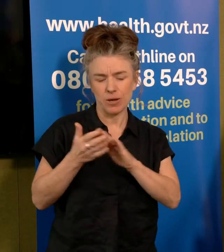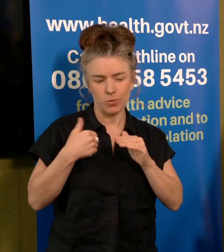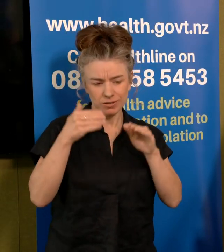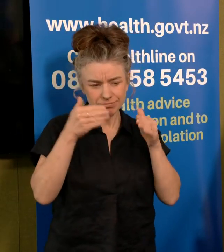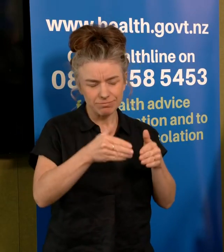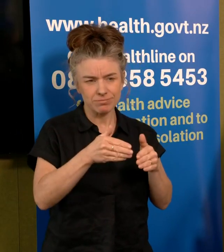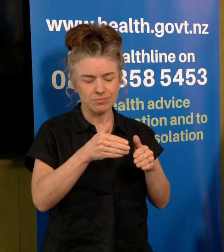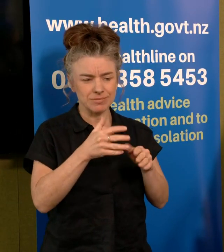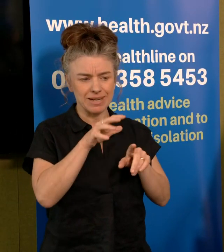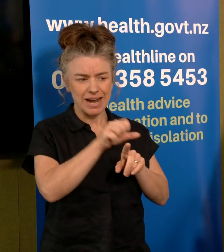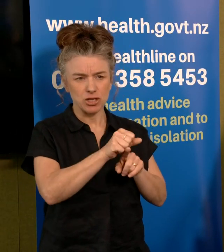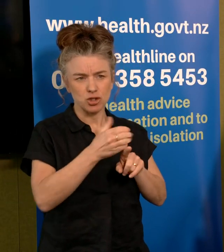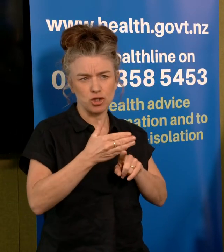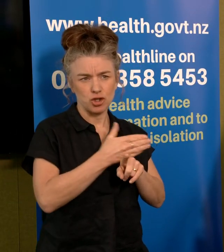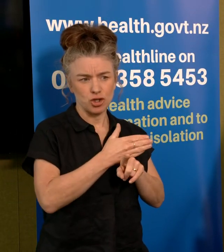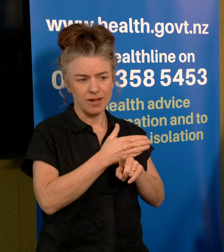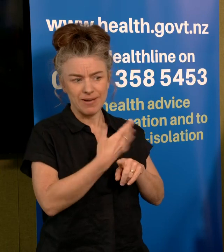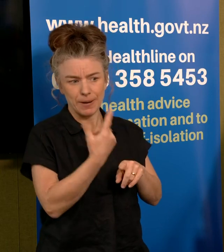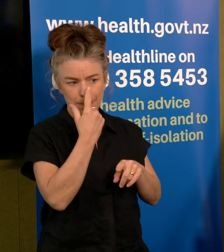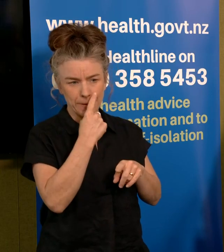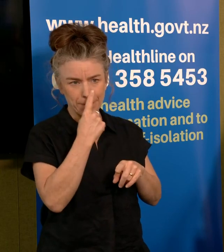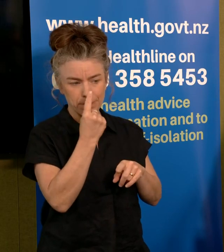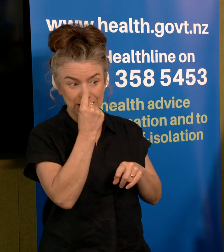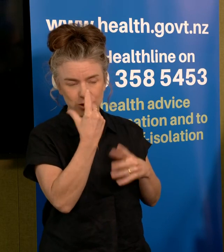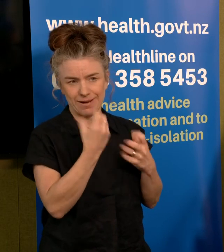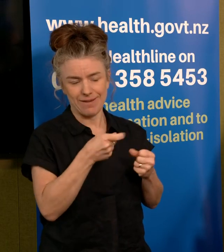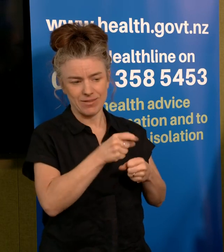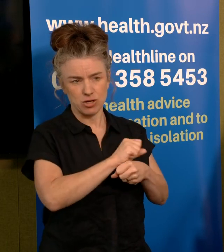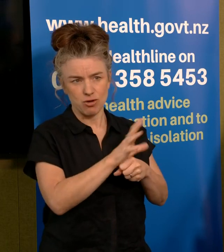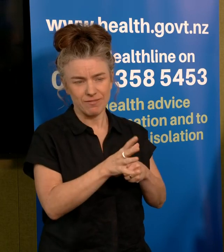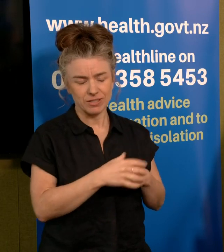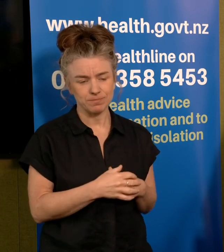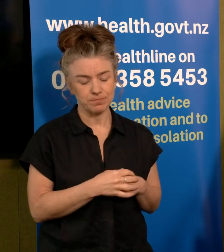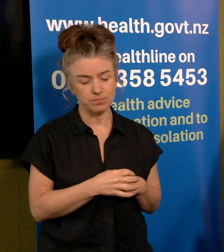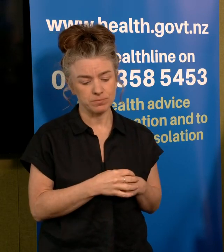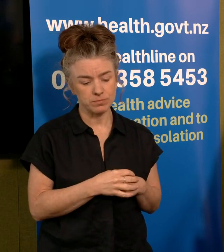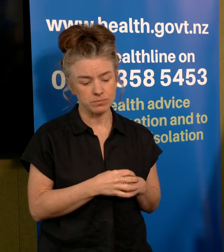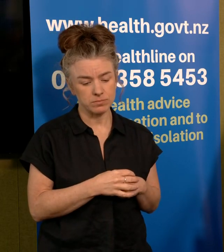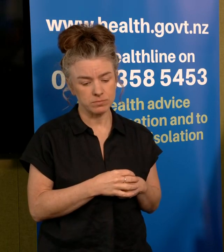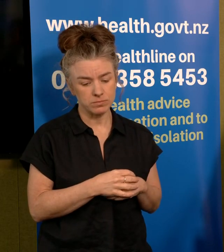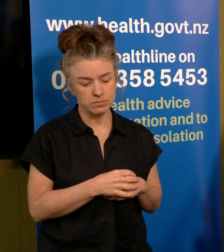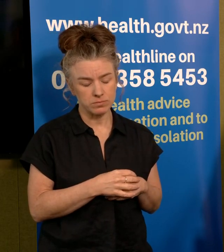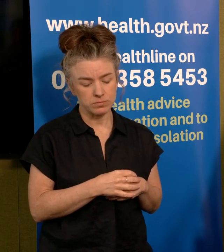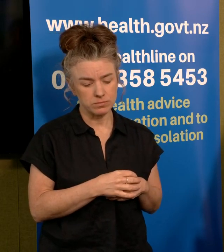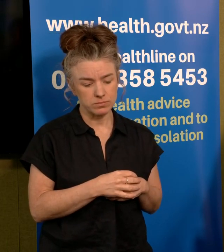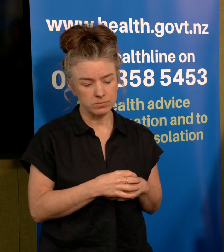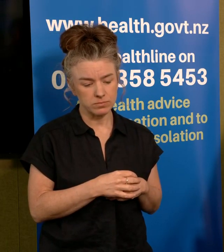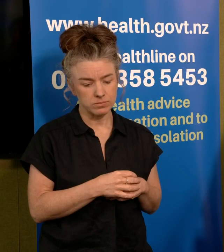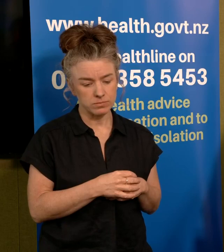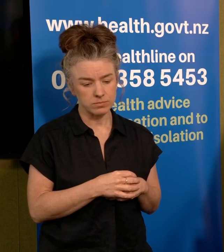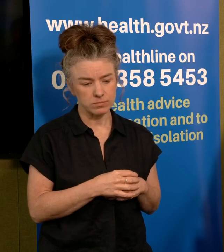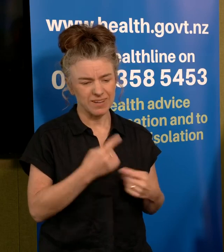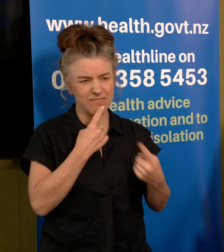early identification of any potential cases and being able to get messages to those people who are on the front